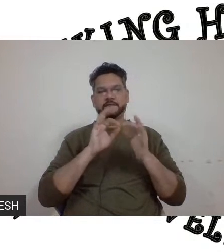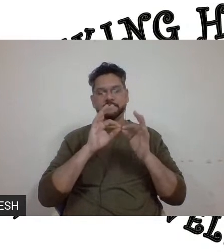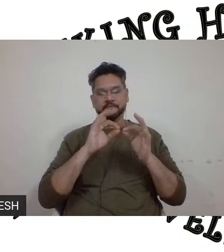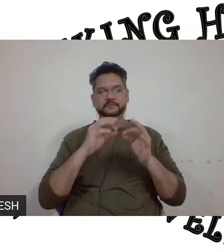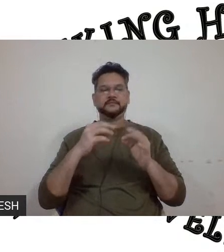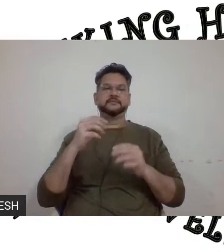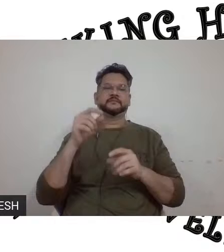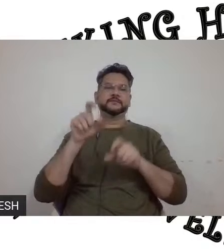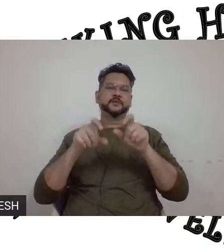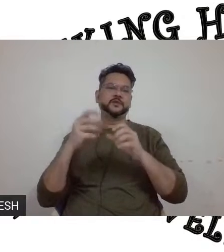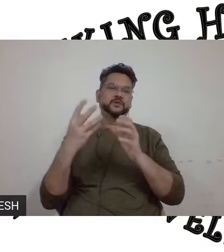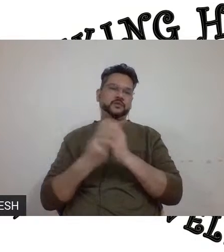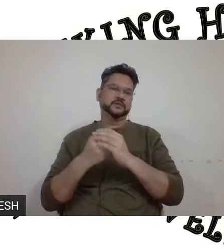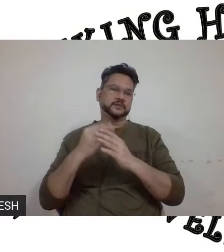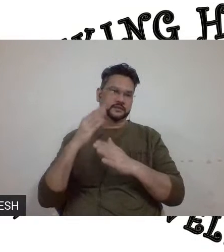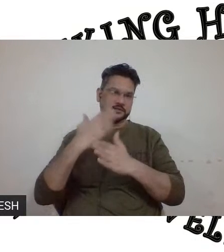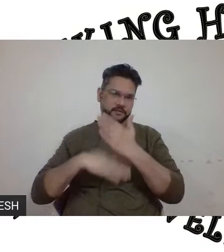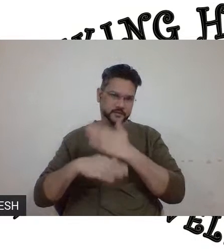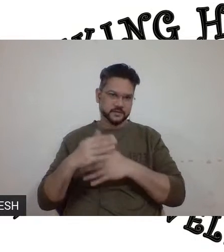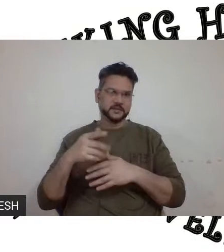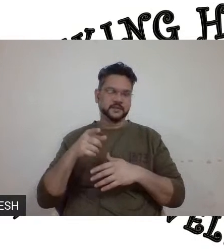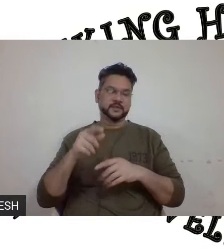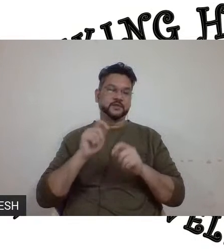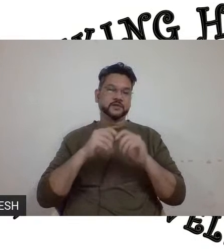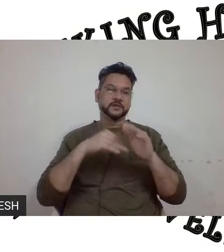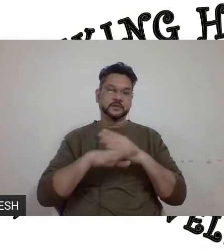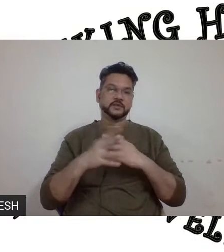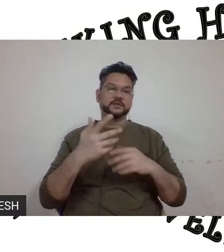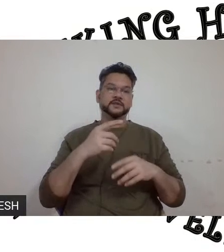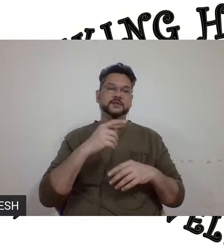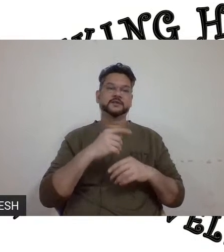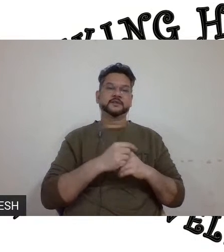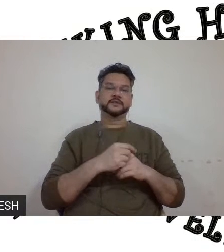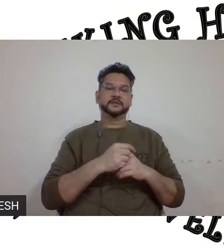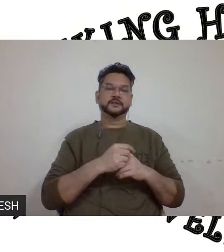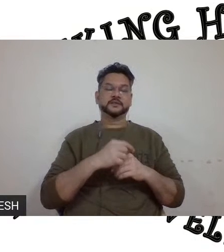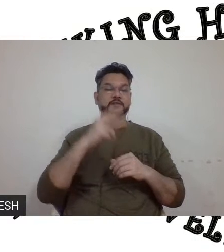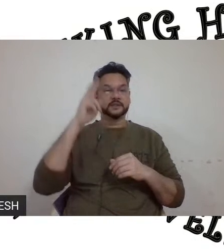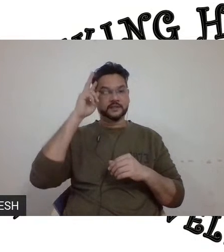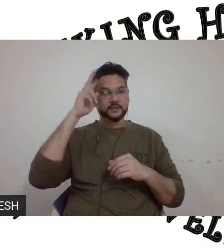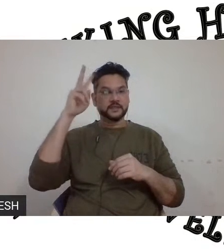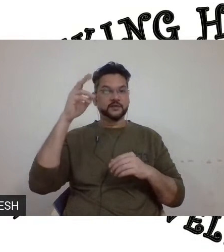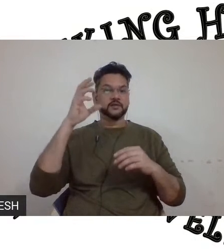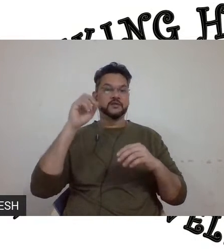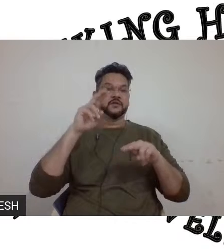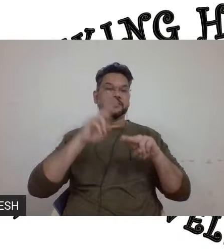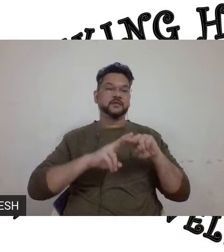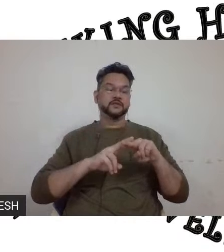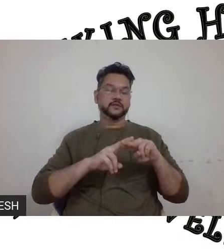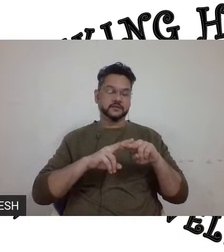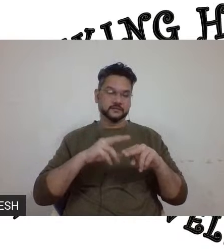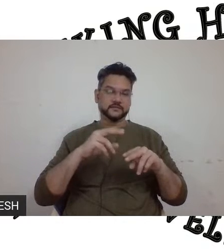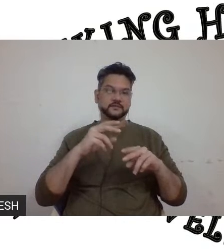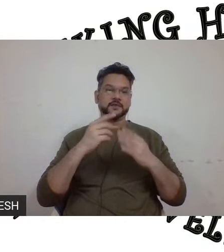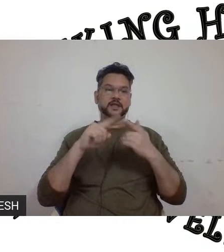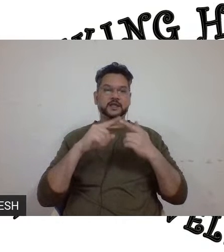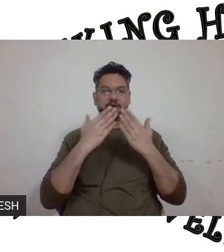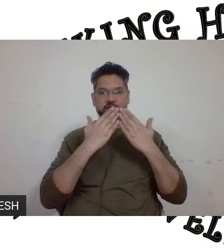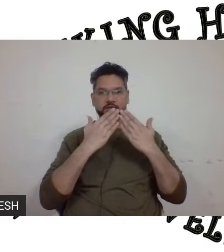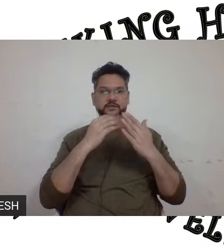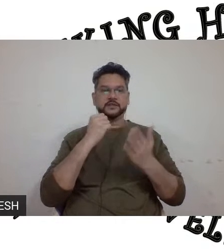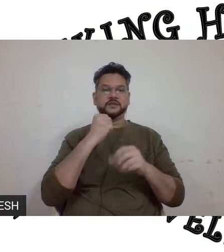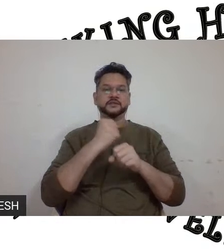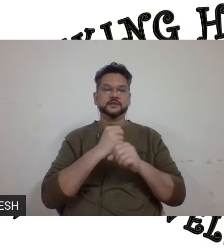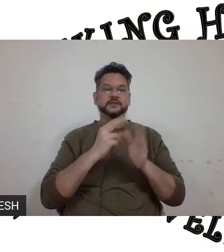sir is working as TGT, SET, Directorate of Education, GNCT Delhi, and